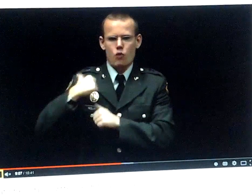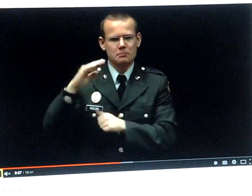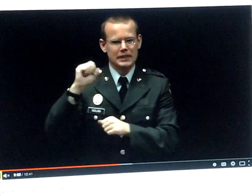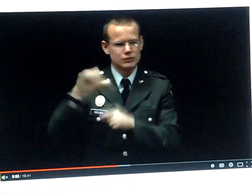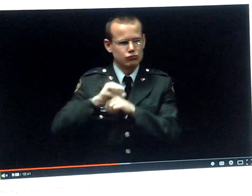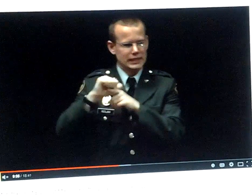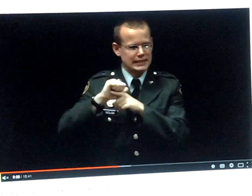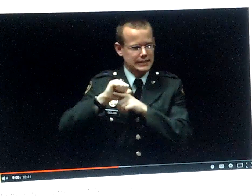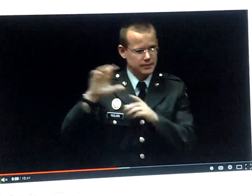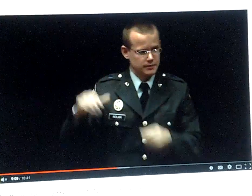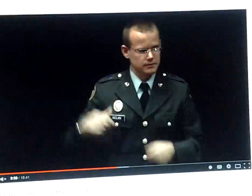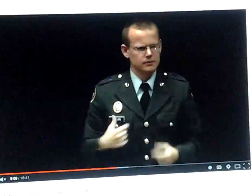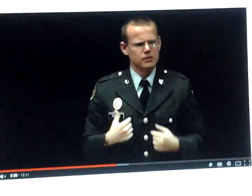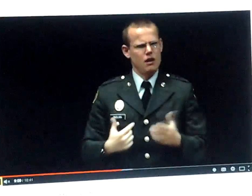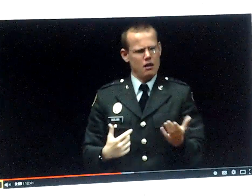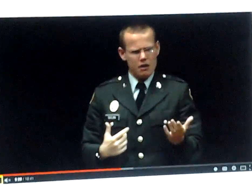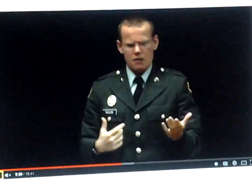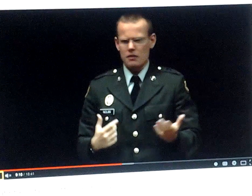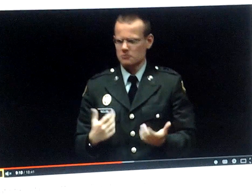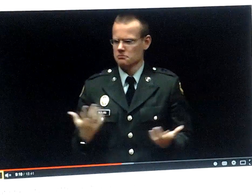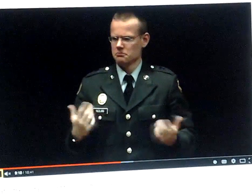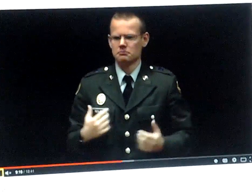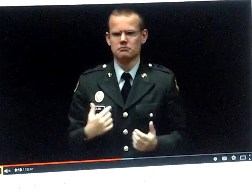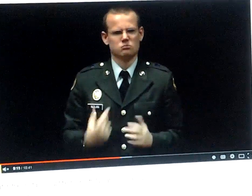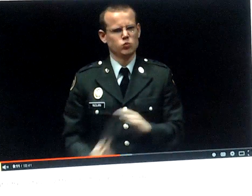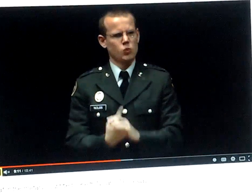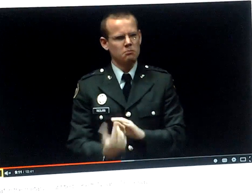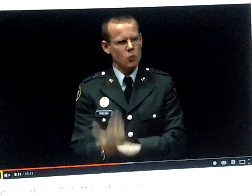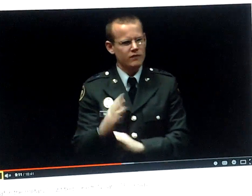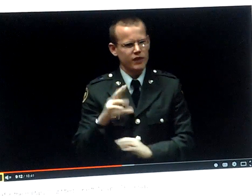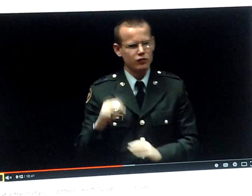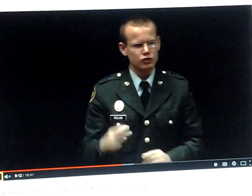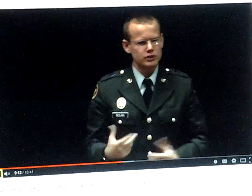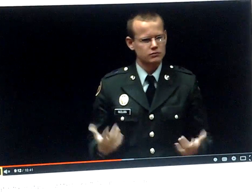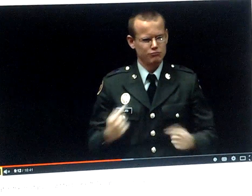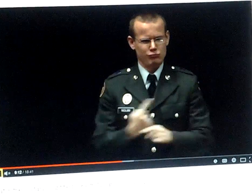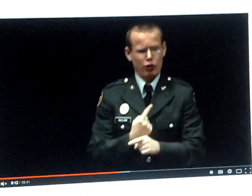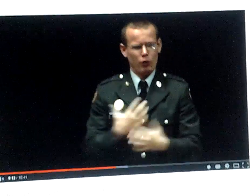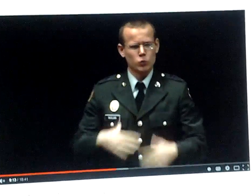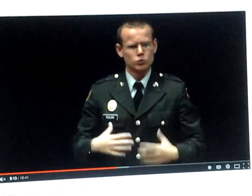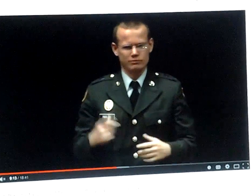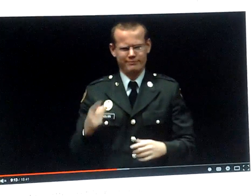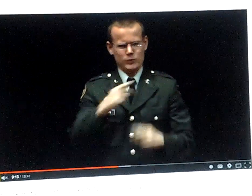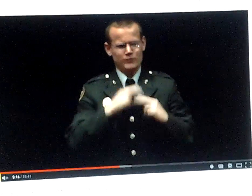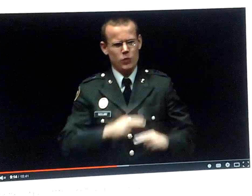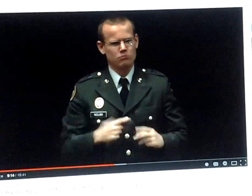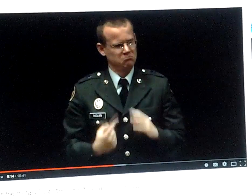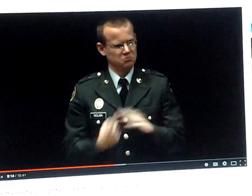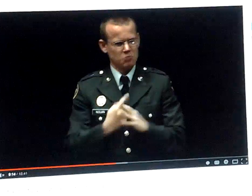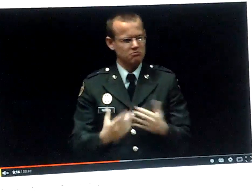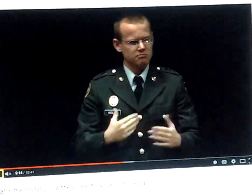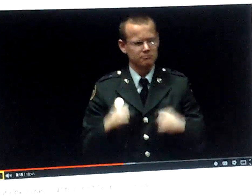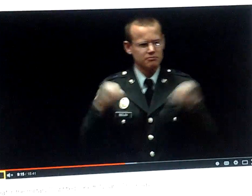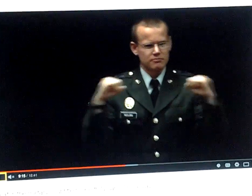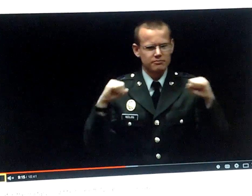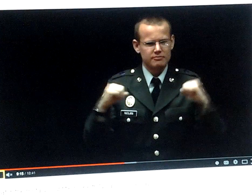work out. Friday mornings you have to go to lab. You have to practice. You have to show up at 5:30 in the